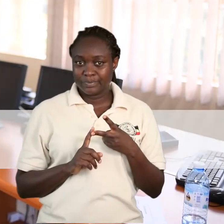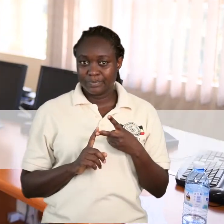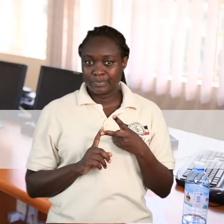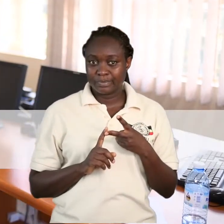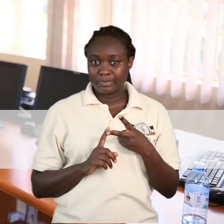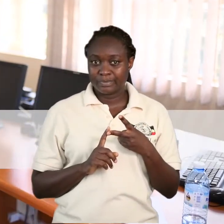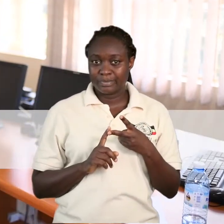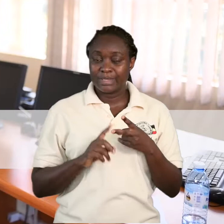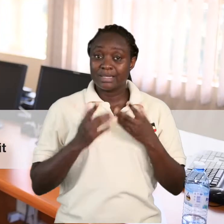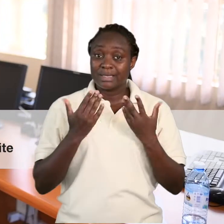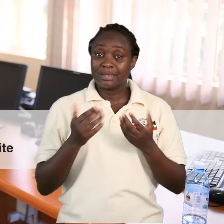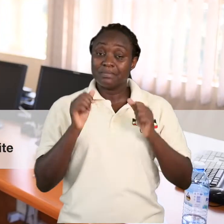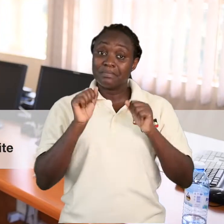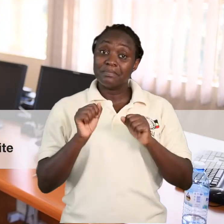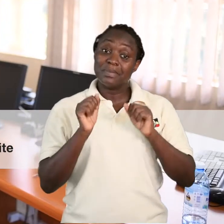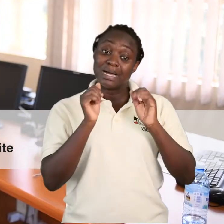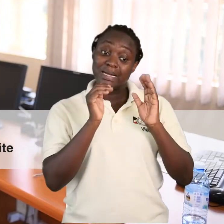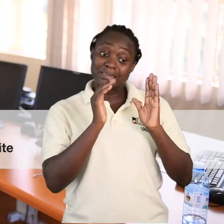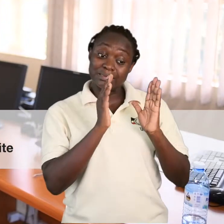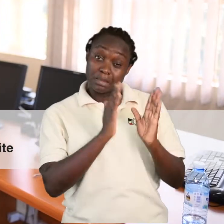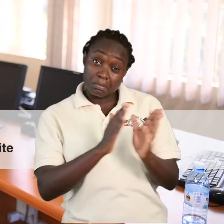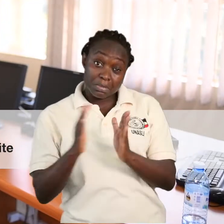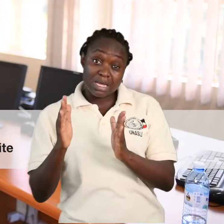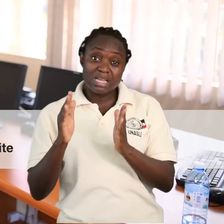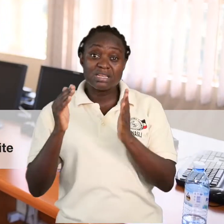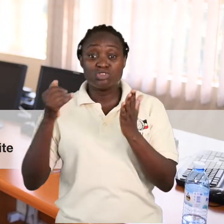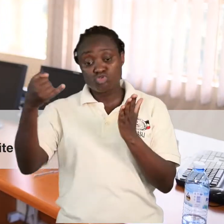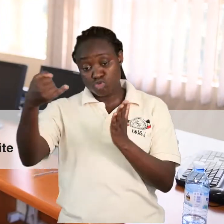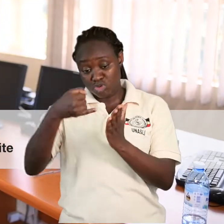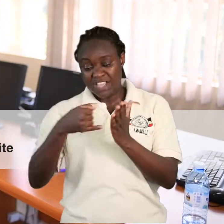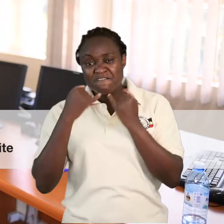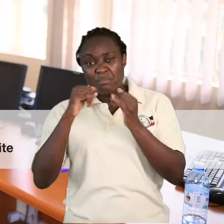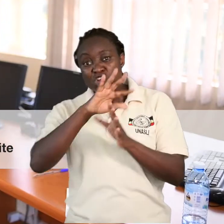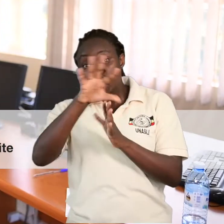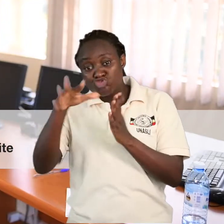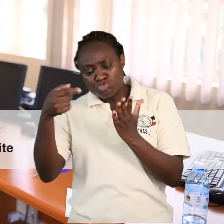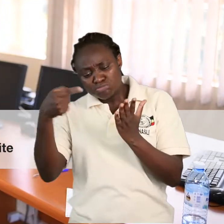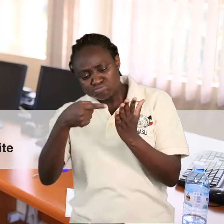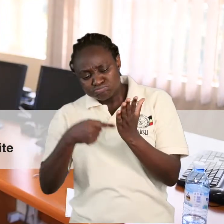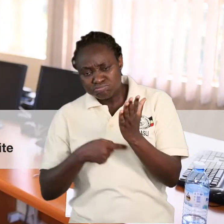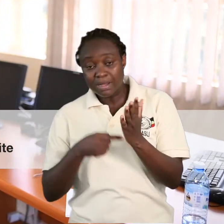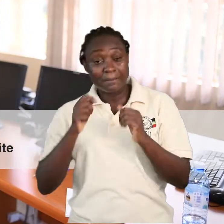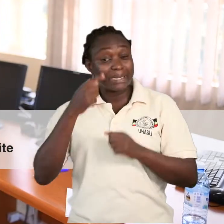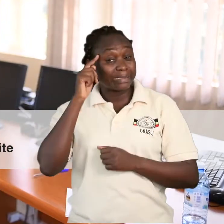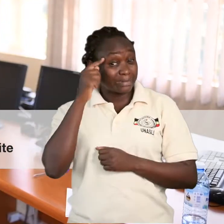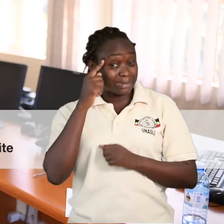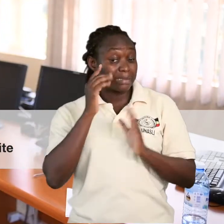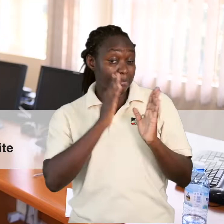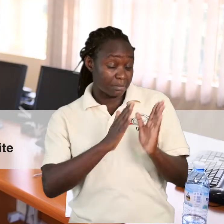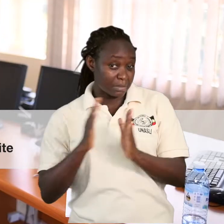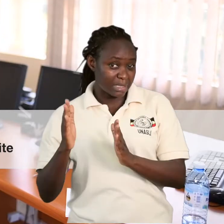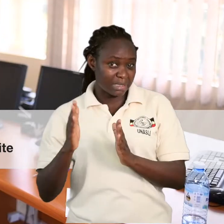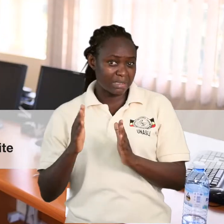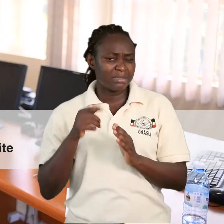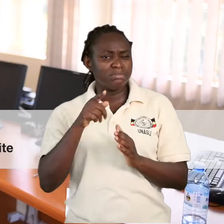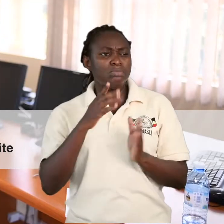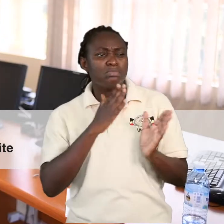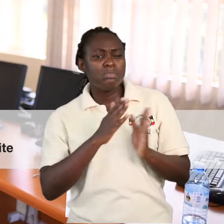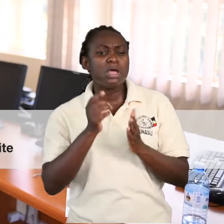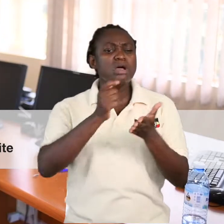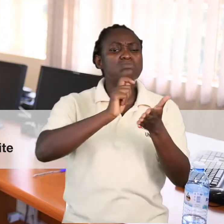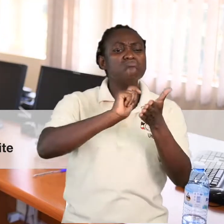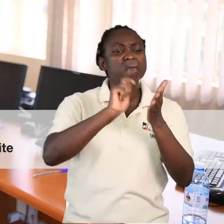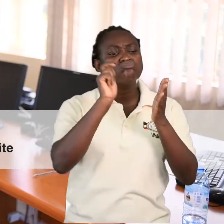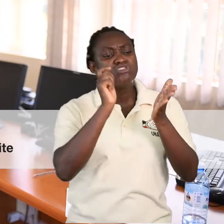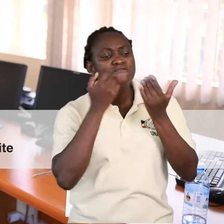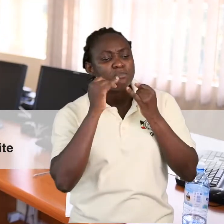you plan your content. Think of what you are going to write on that